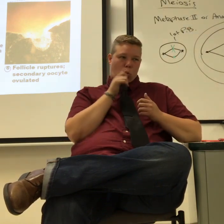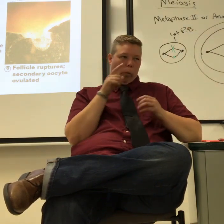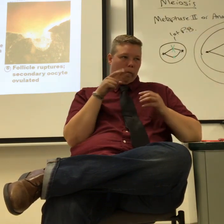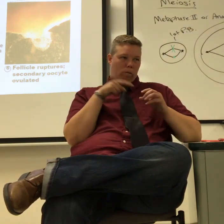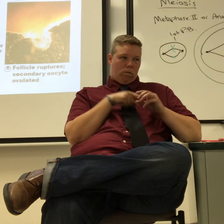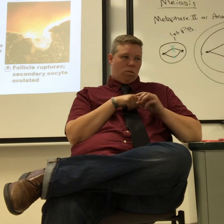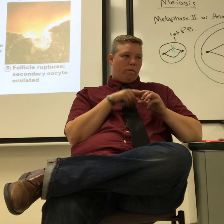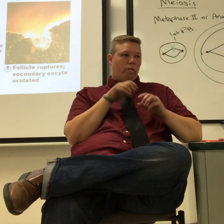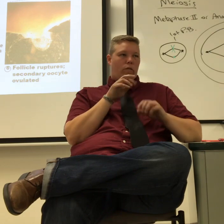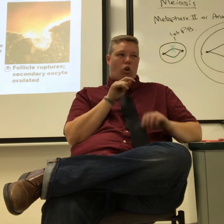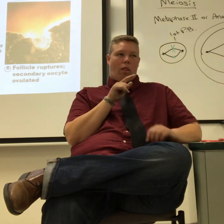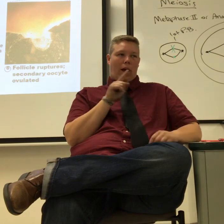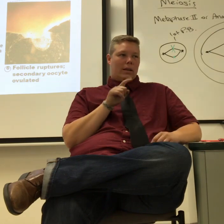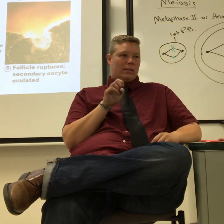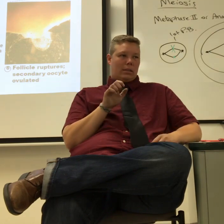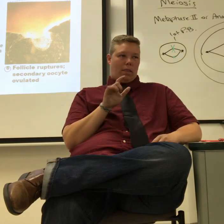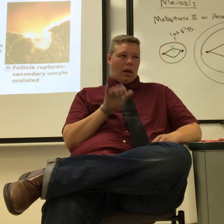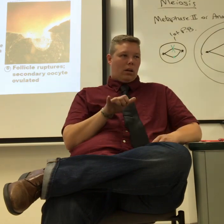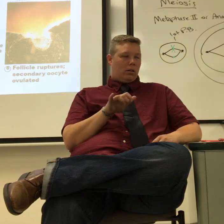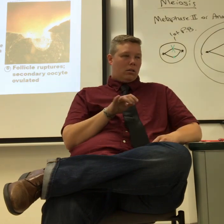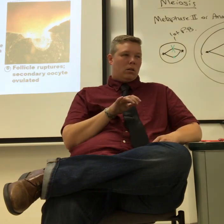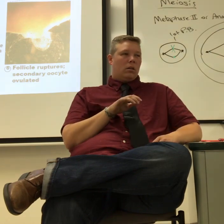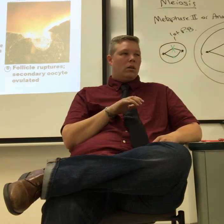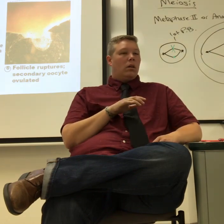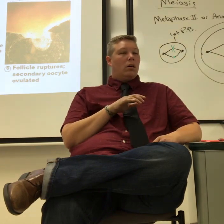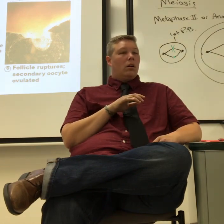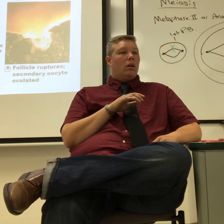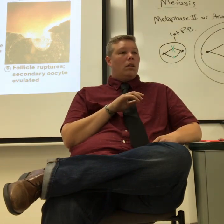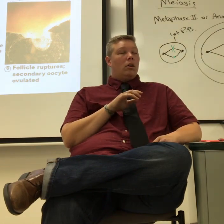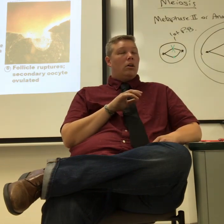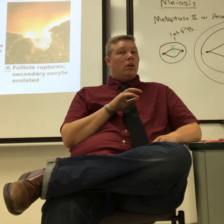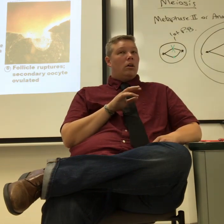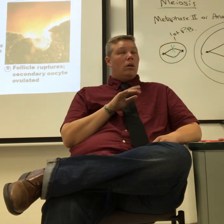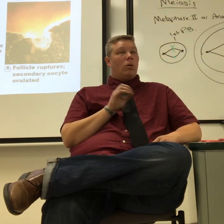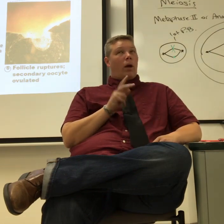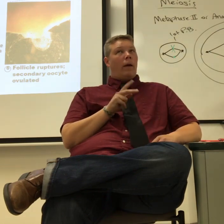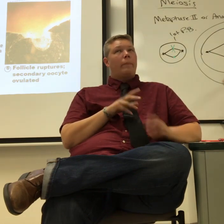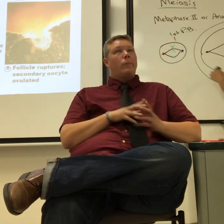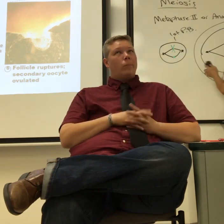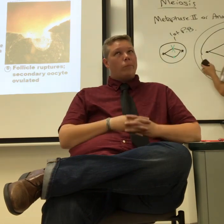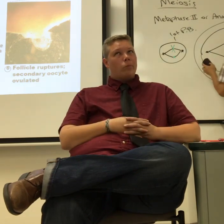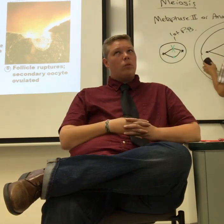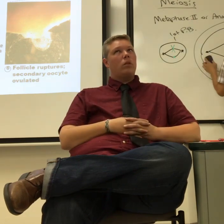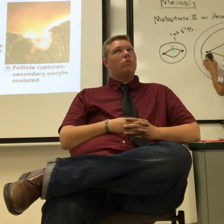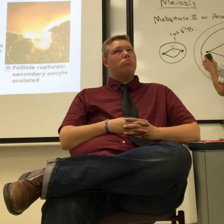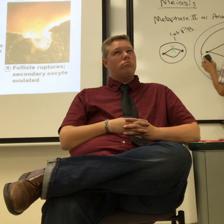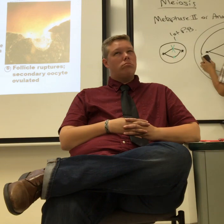all the cytoplasm. Okay, let's see here. Let's